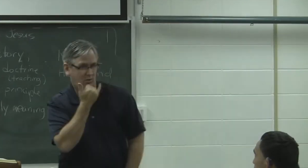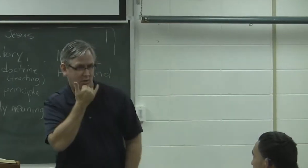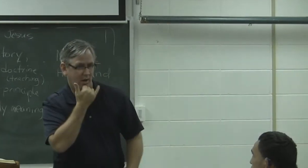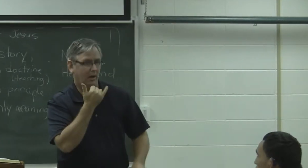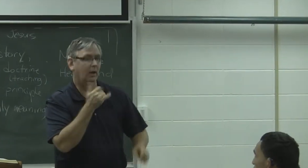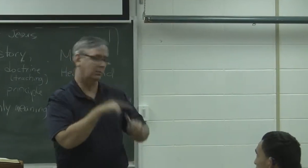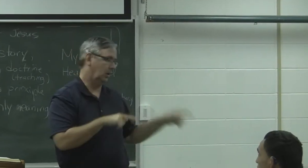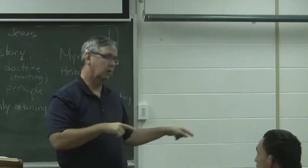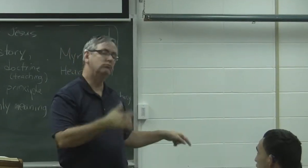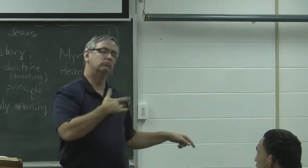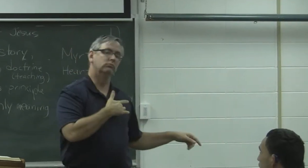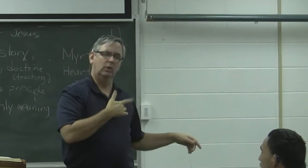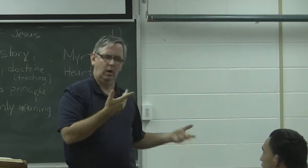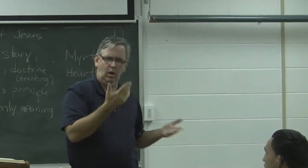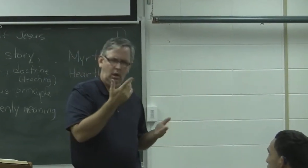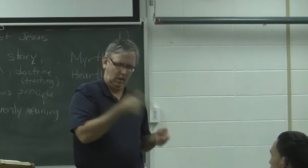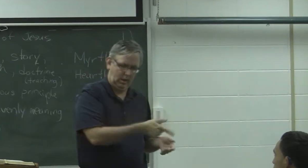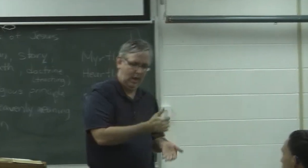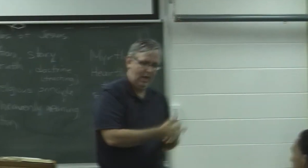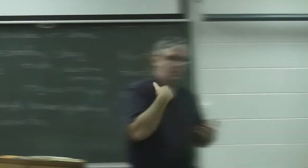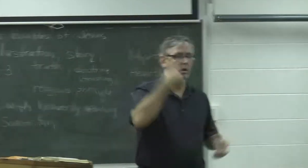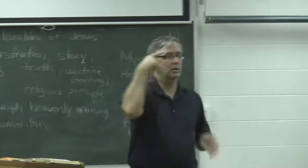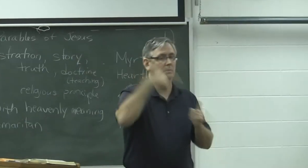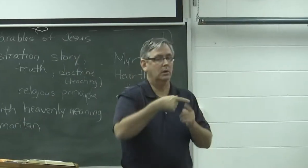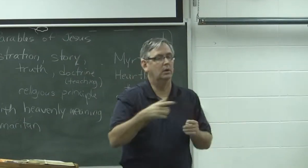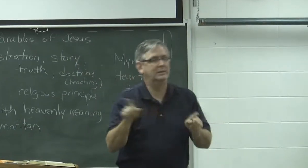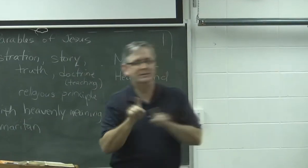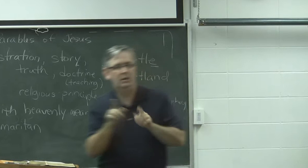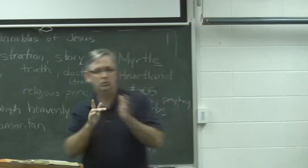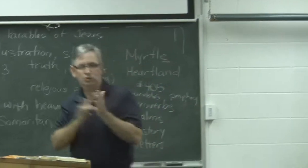who did wrong, this man who was innocent, he felt